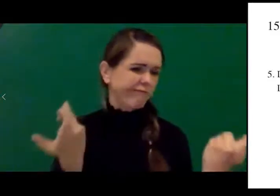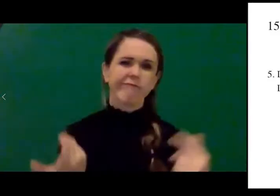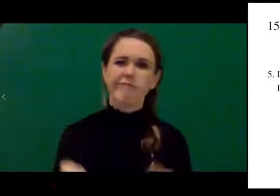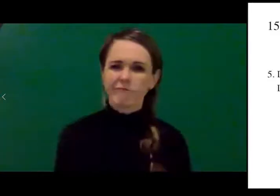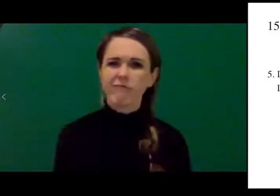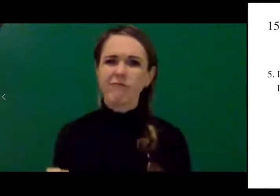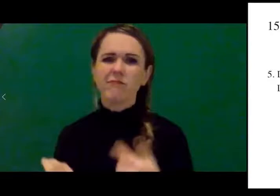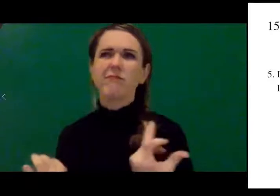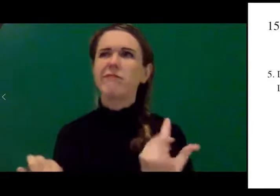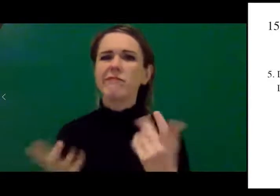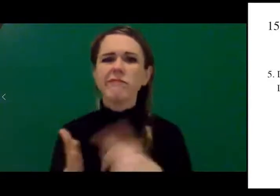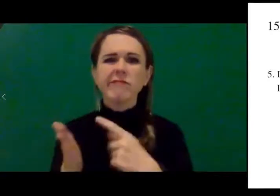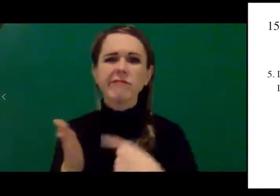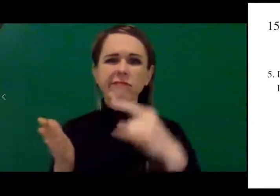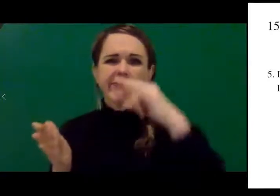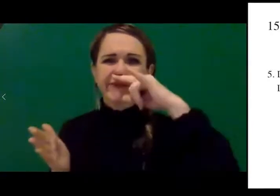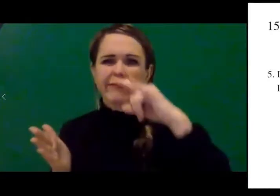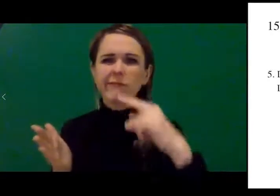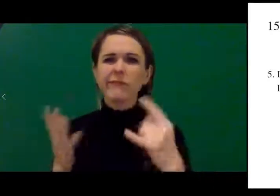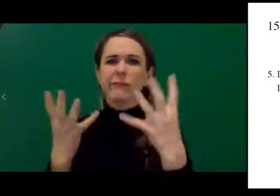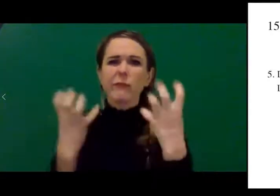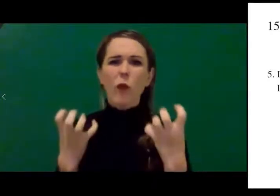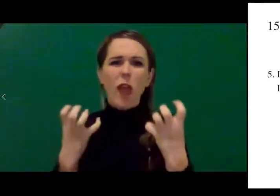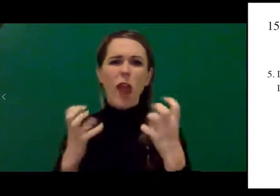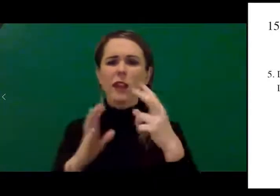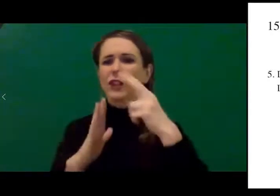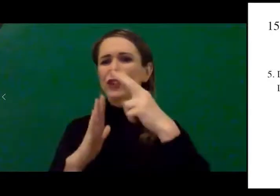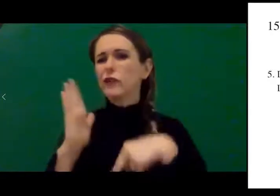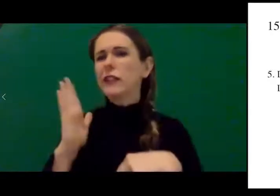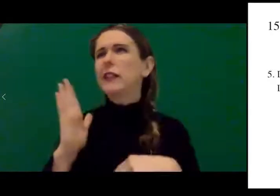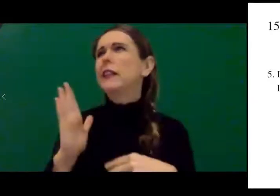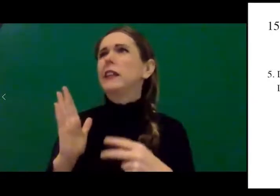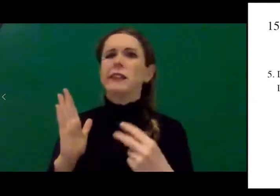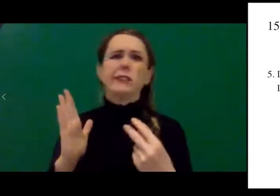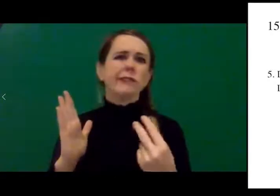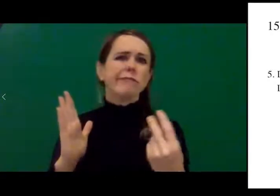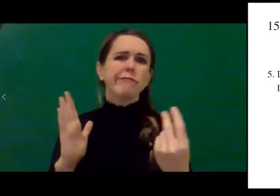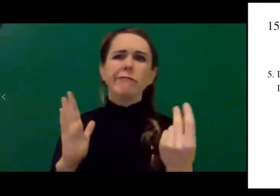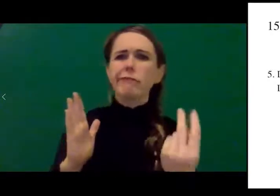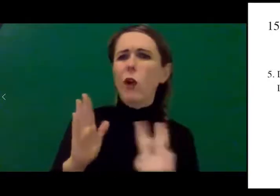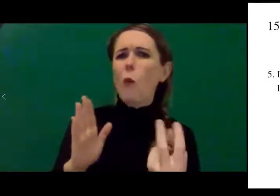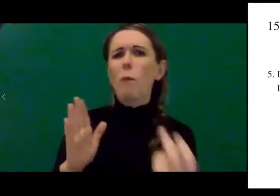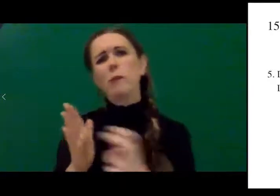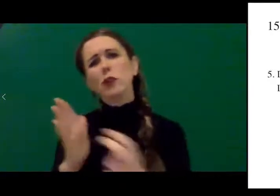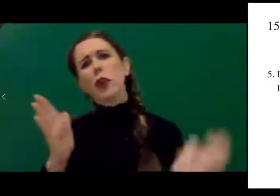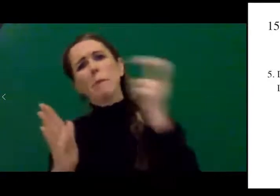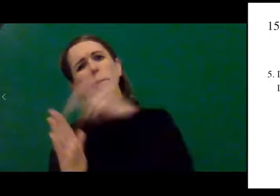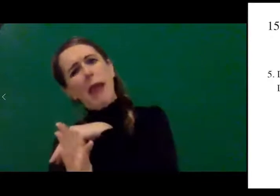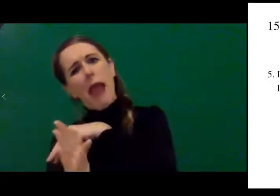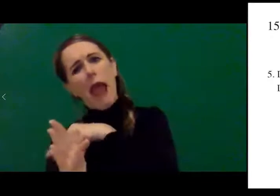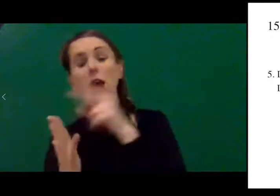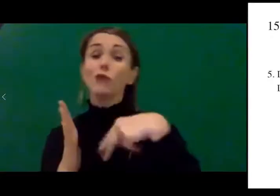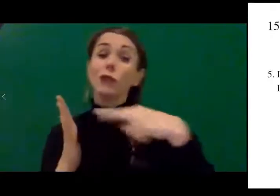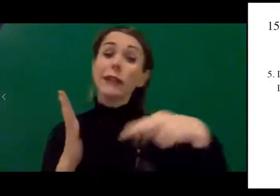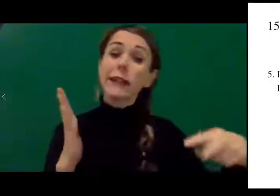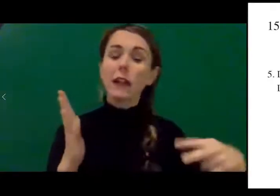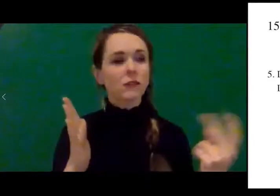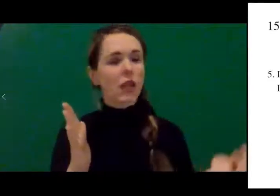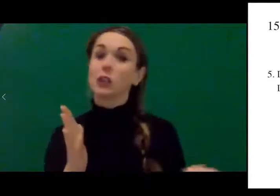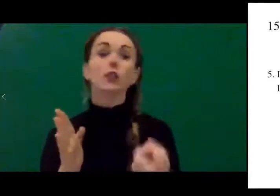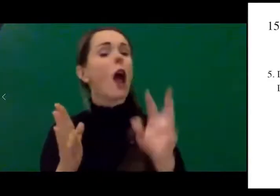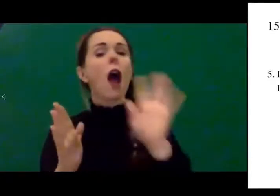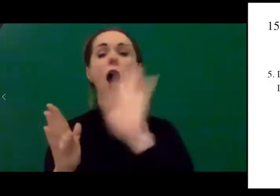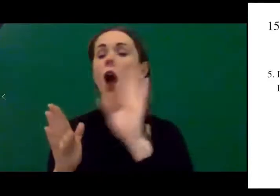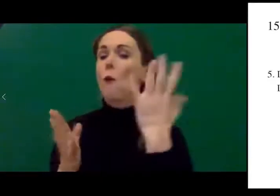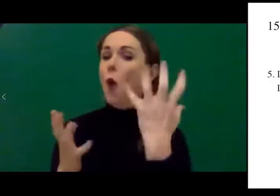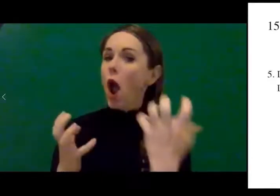Sometimes kids really want to read from one page, skip a couple pages, move on. They're like, oh, I want to read